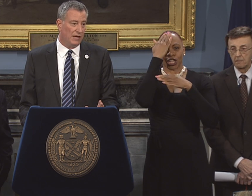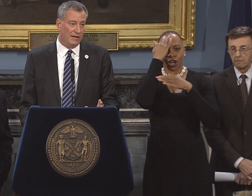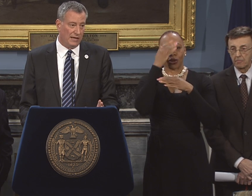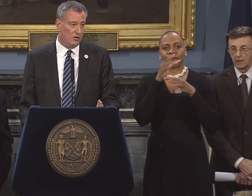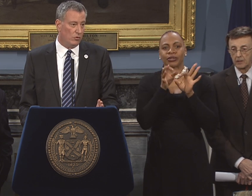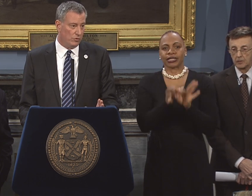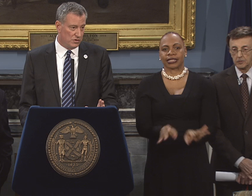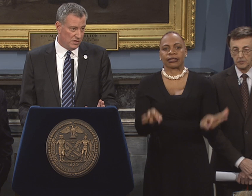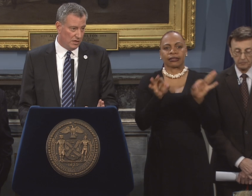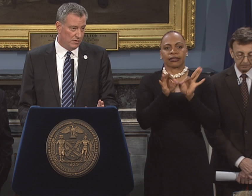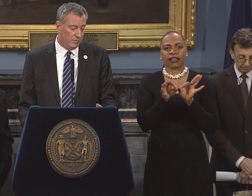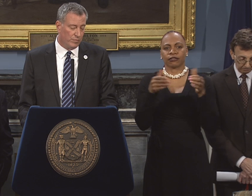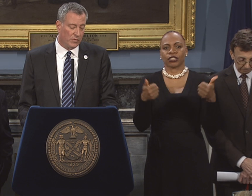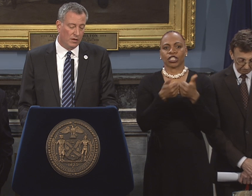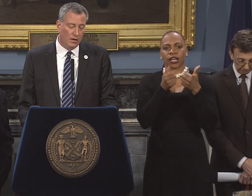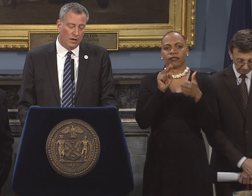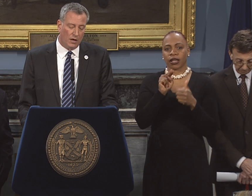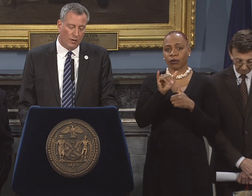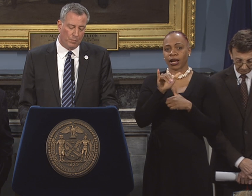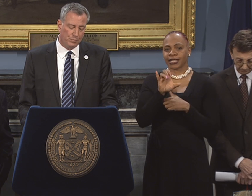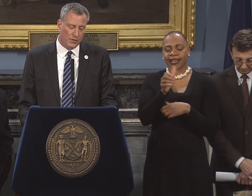York City and any older city.